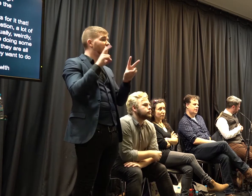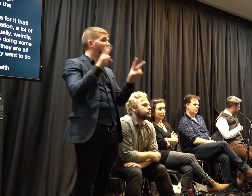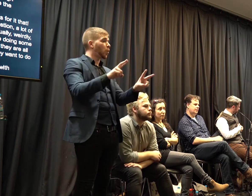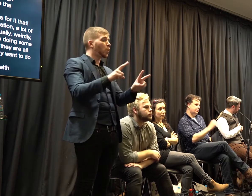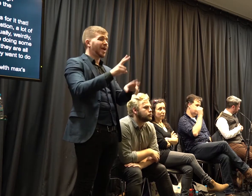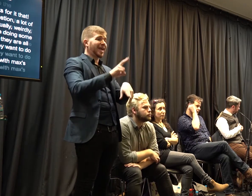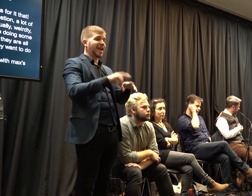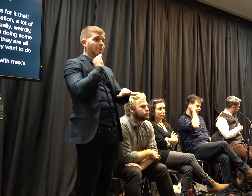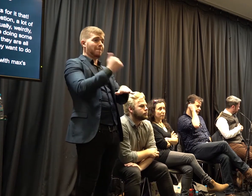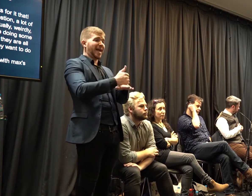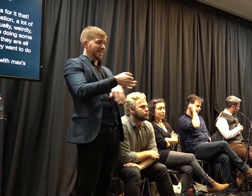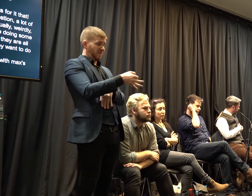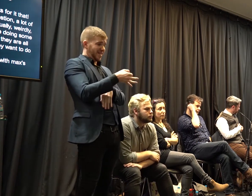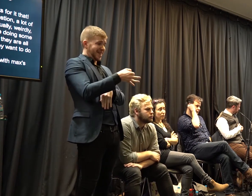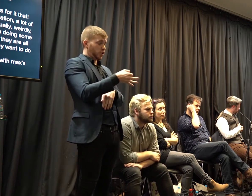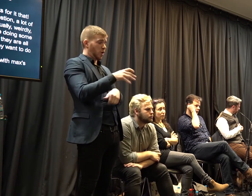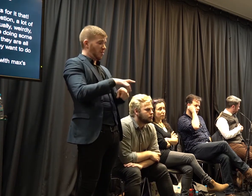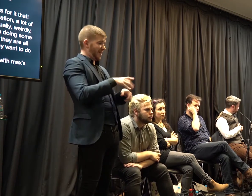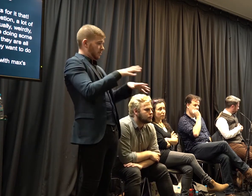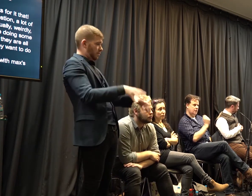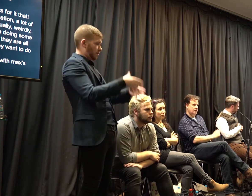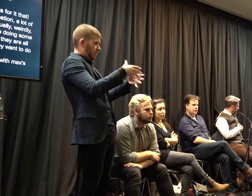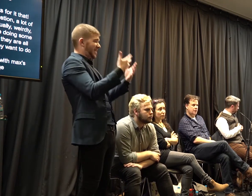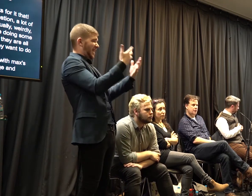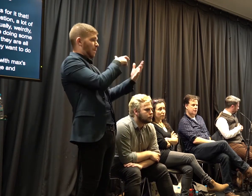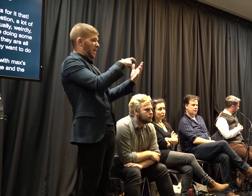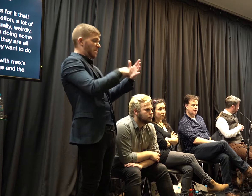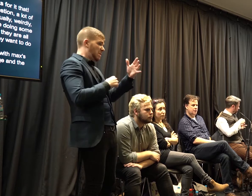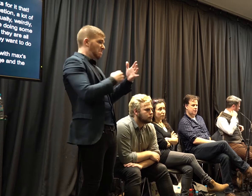in a village and the theatre's got 10 people, then